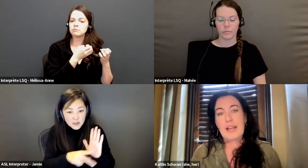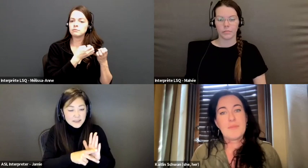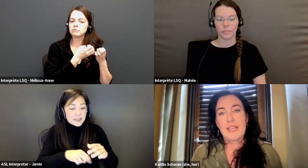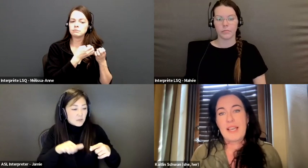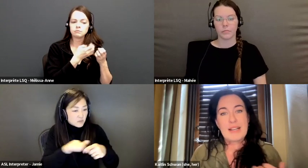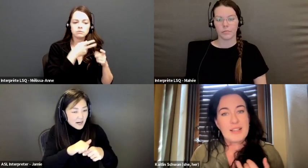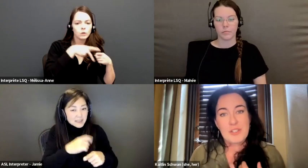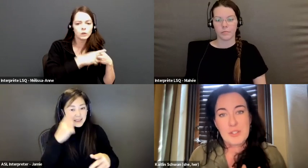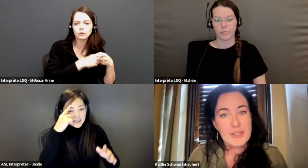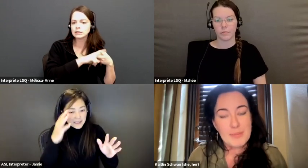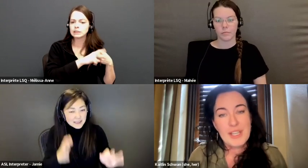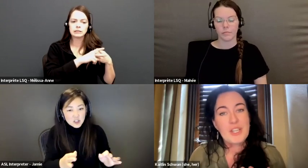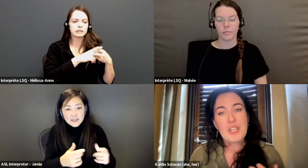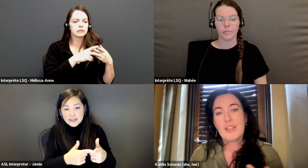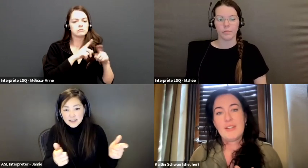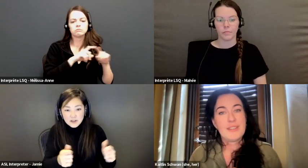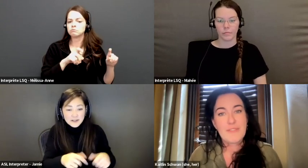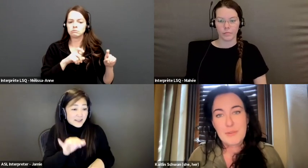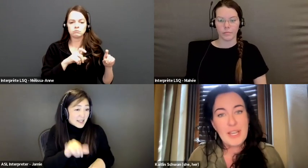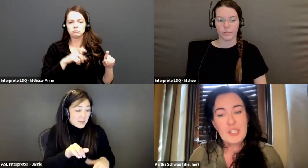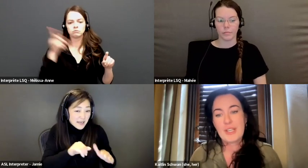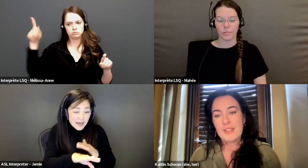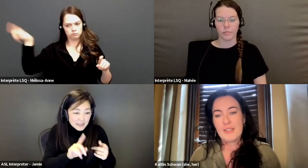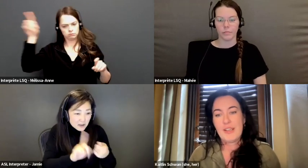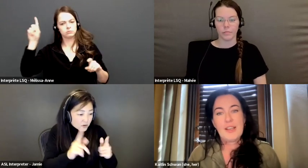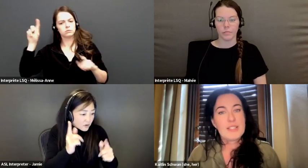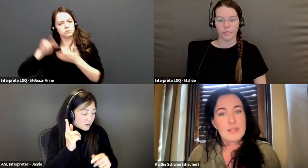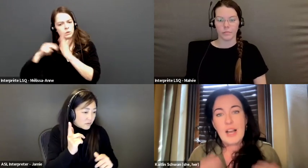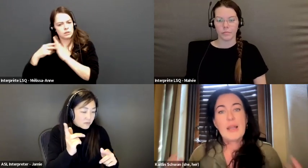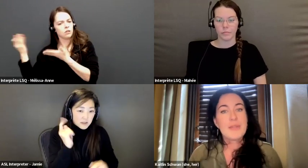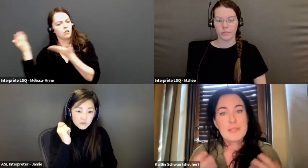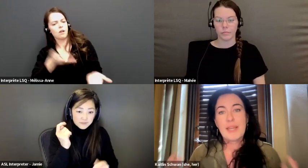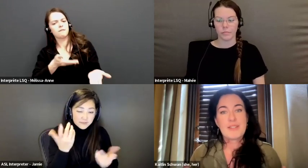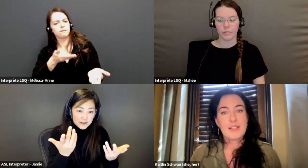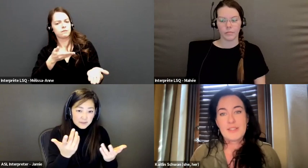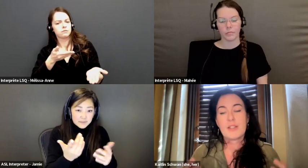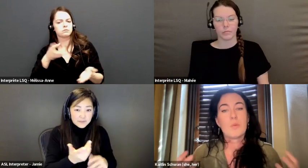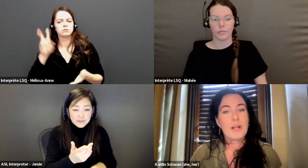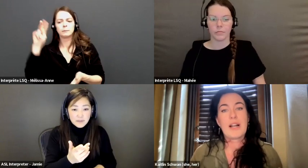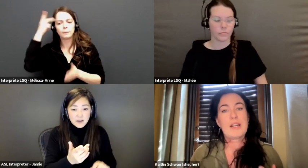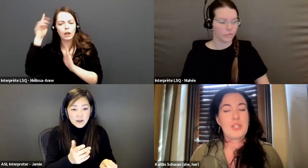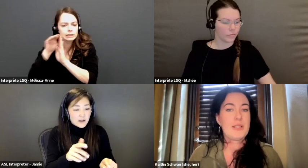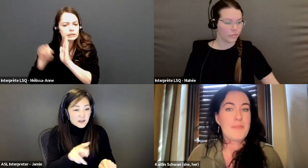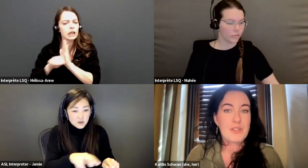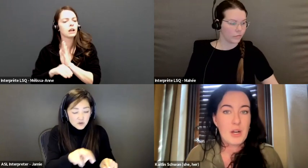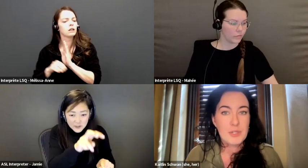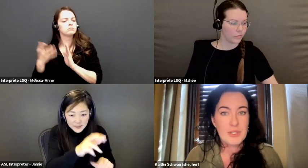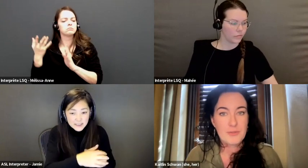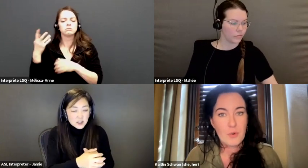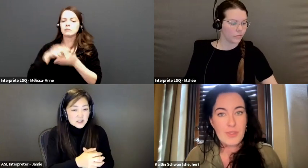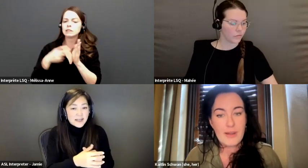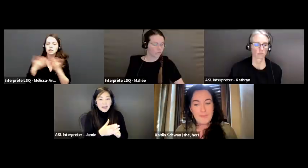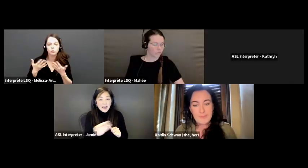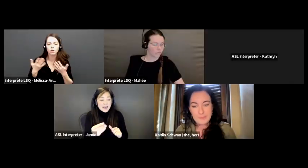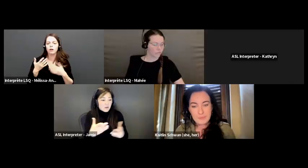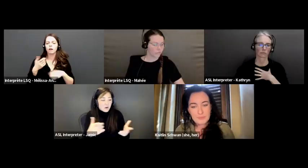So that can be access to transportation, information, time and space to consider what are actually the best options